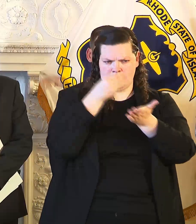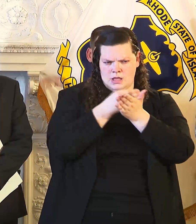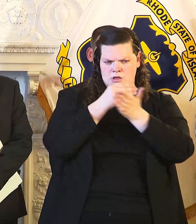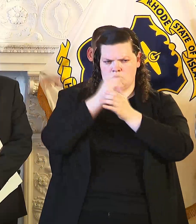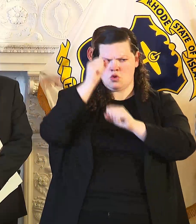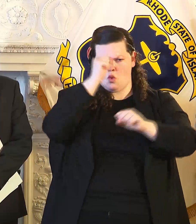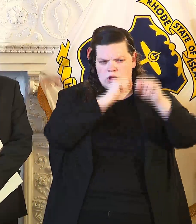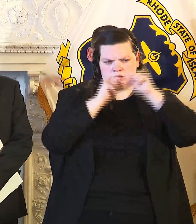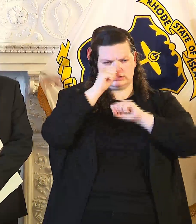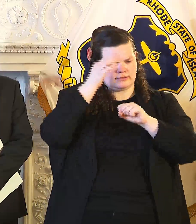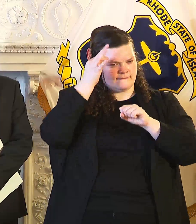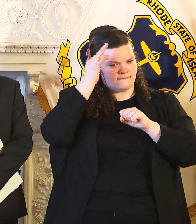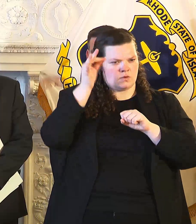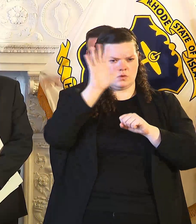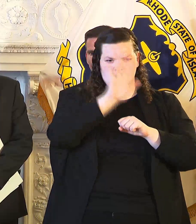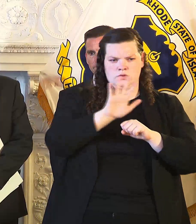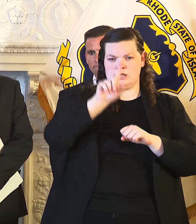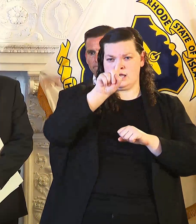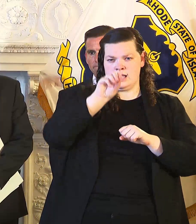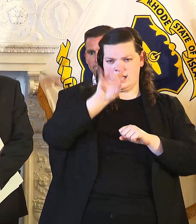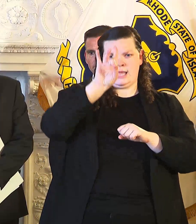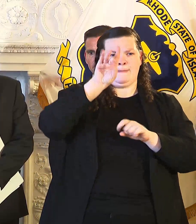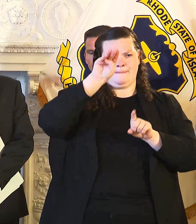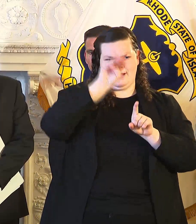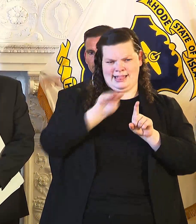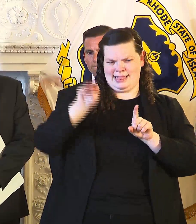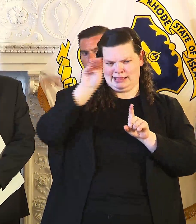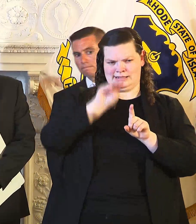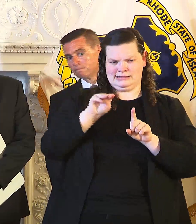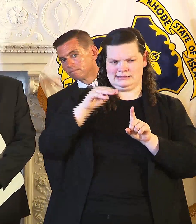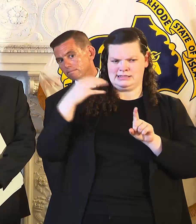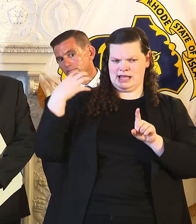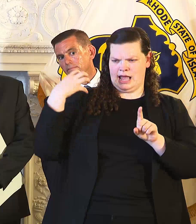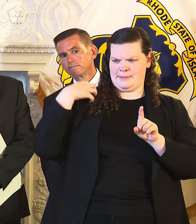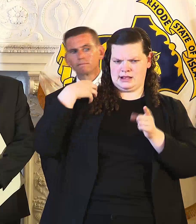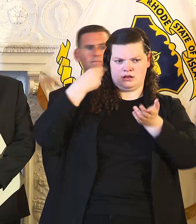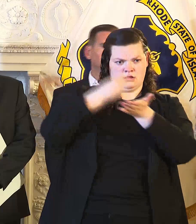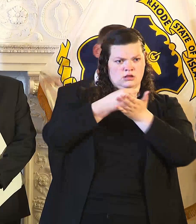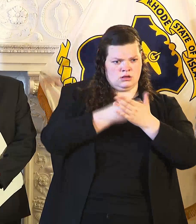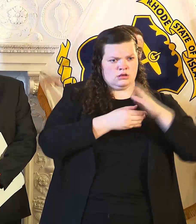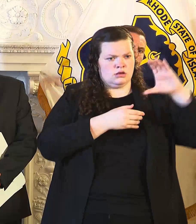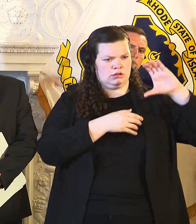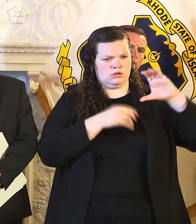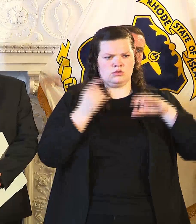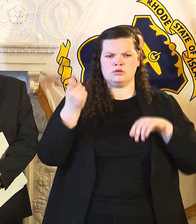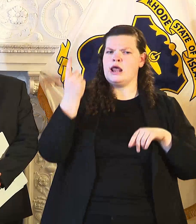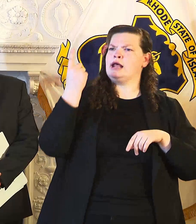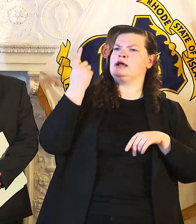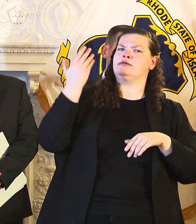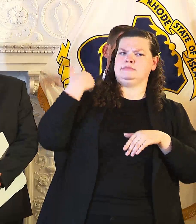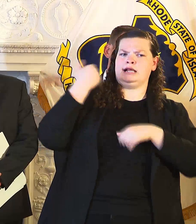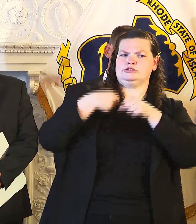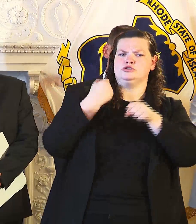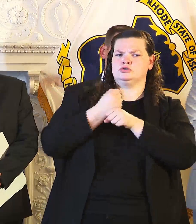state's capital plan fund. Last summer, we were told only $45 million would be coming from that. When did that